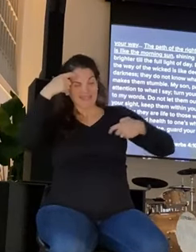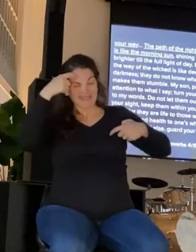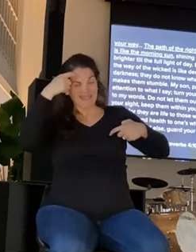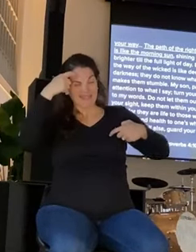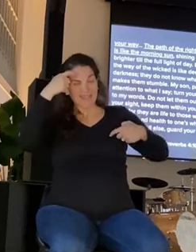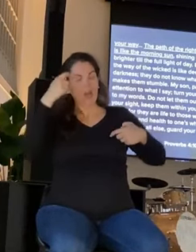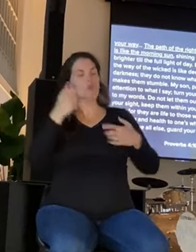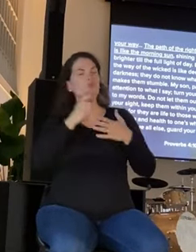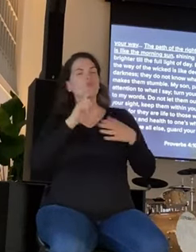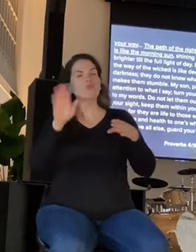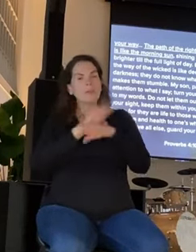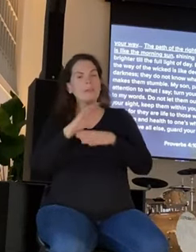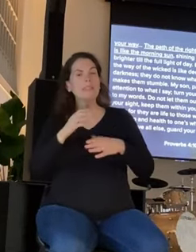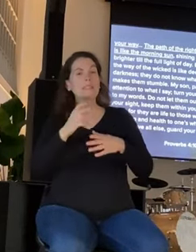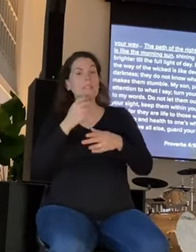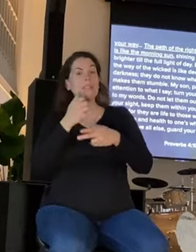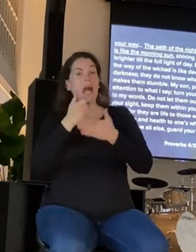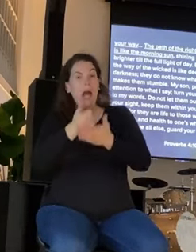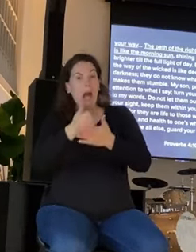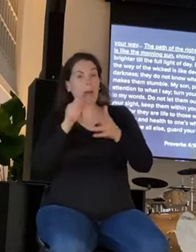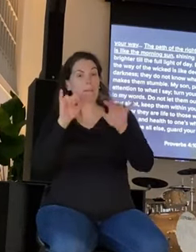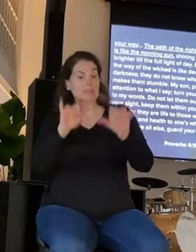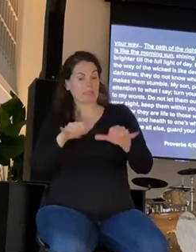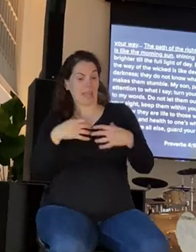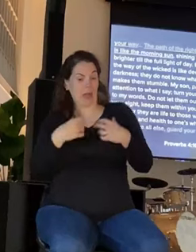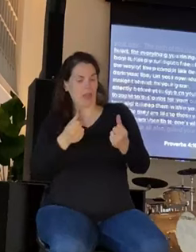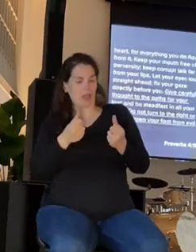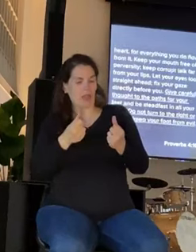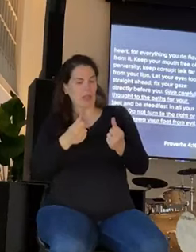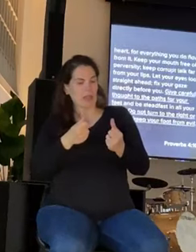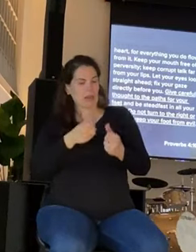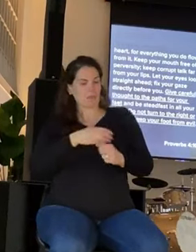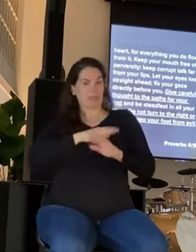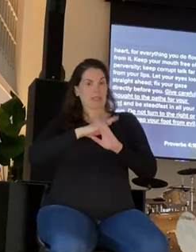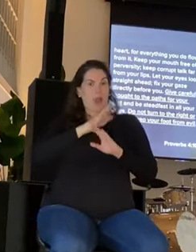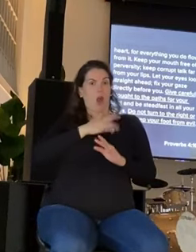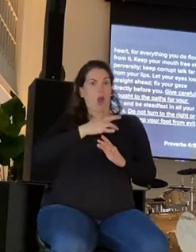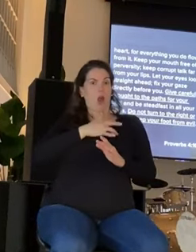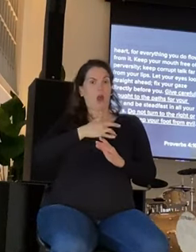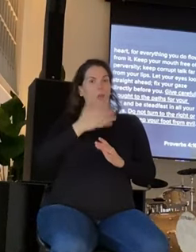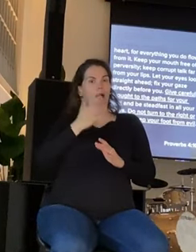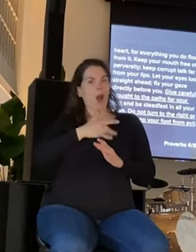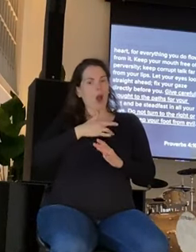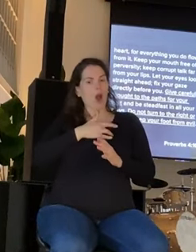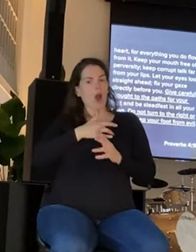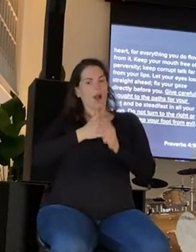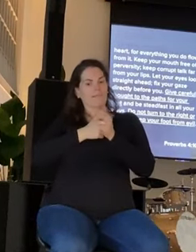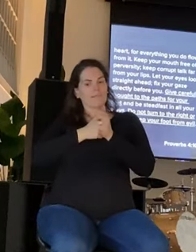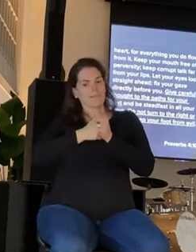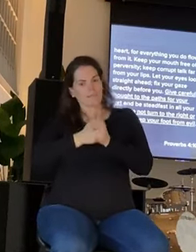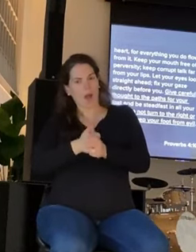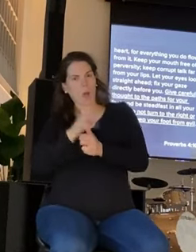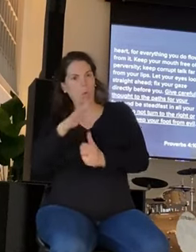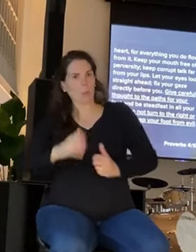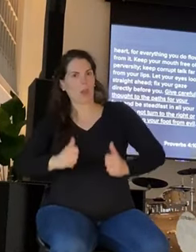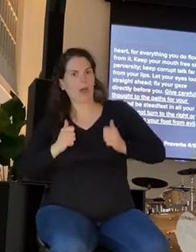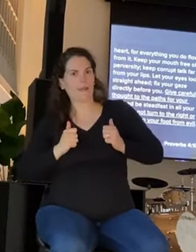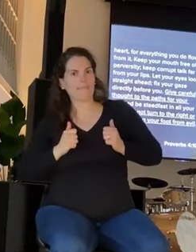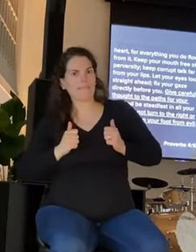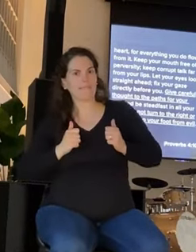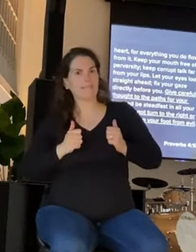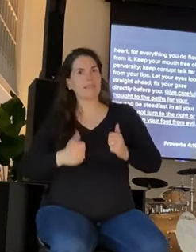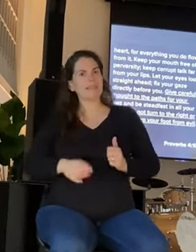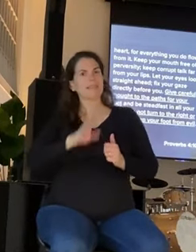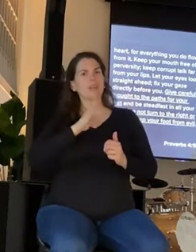to one's whole body. Above all else, guard your heart, for everything you do flows from it. Keep your mouth free from